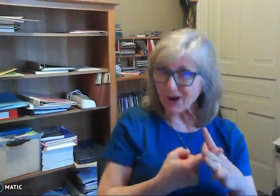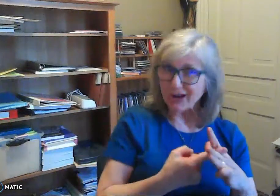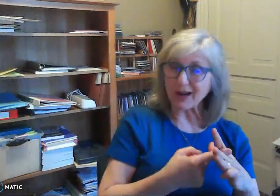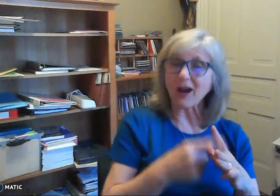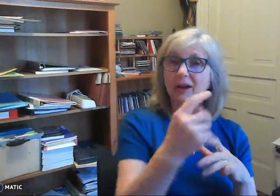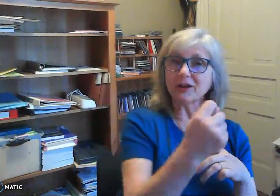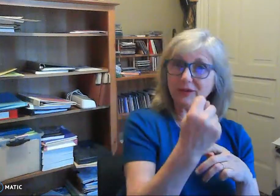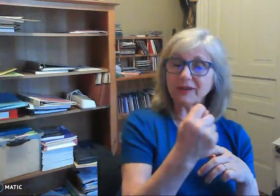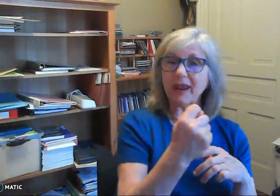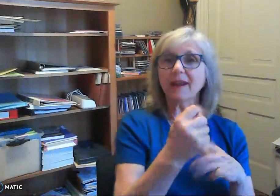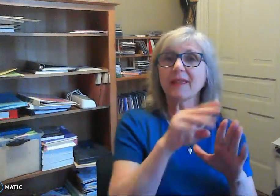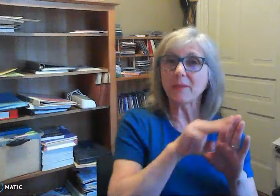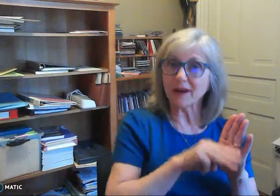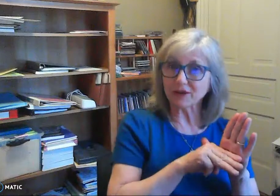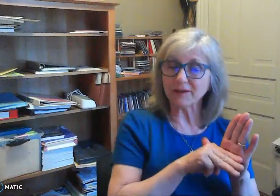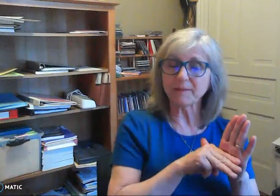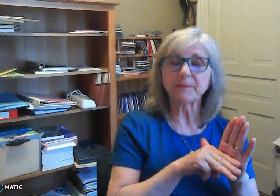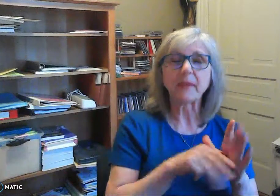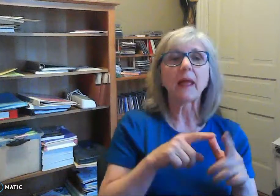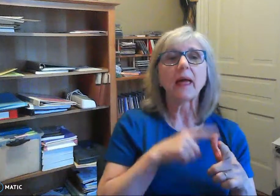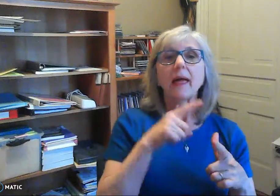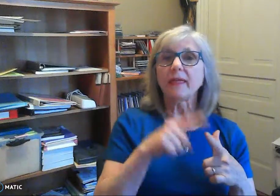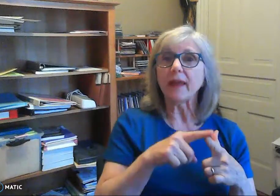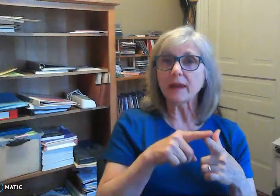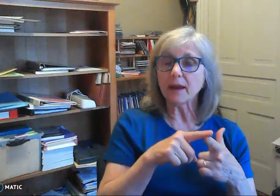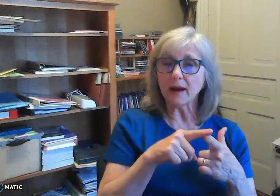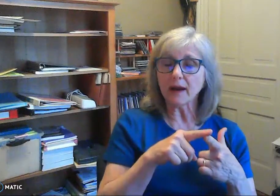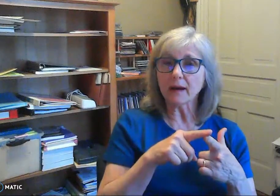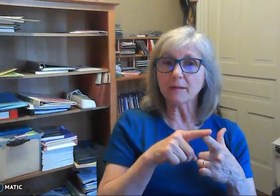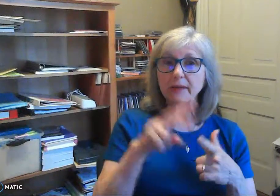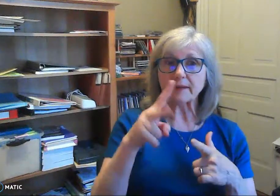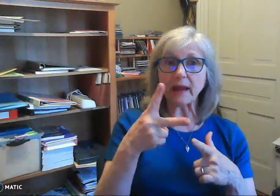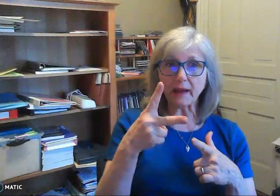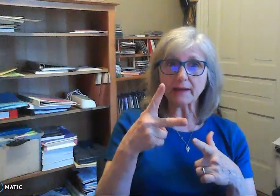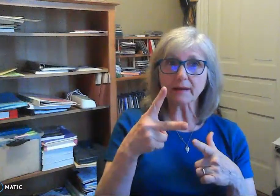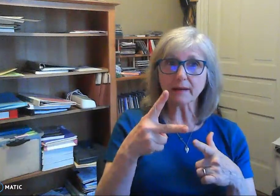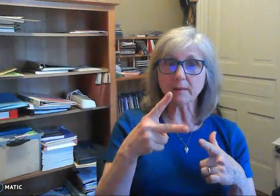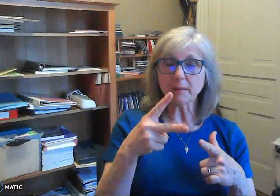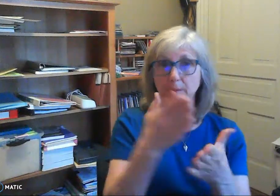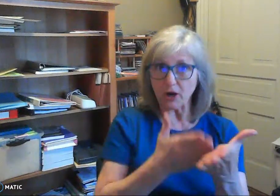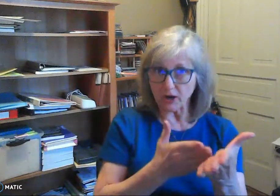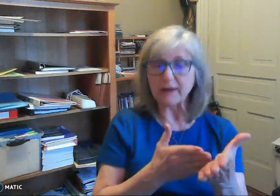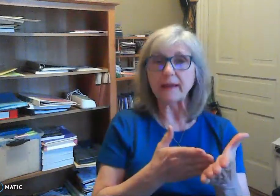started on Tuesday in the module. Then the second part